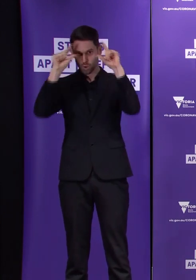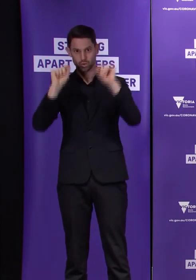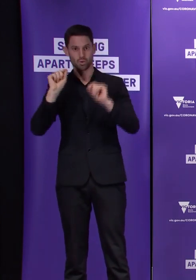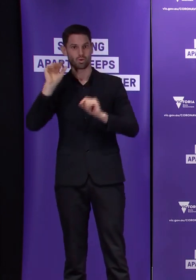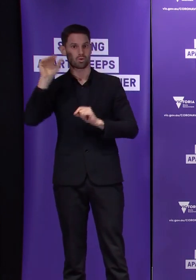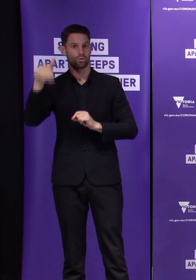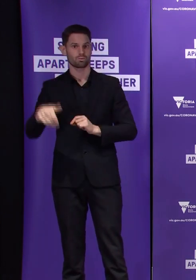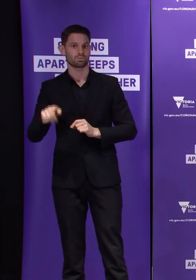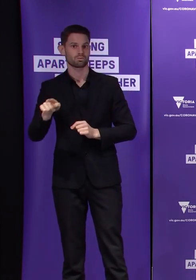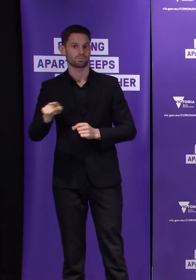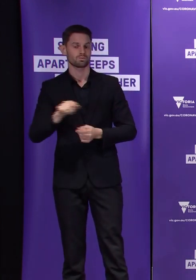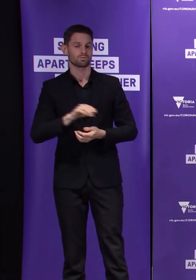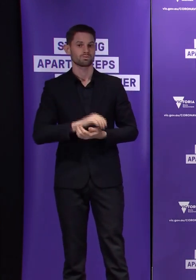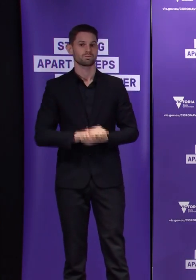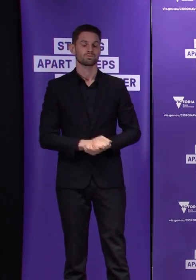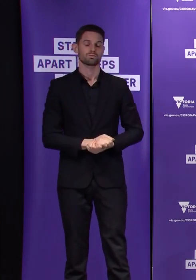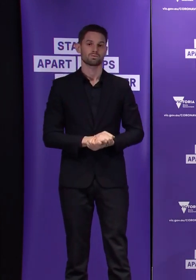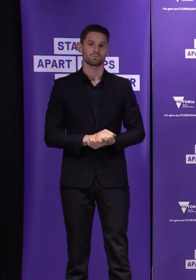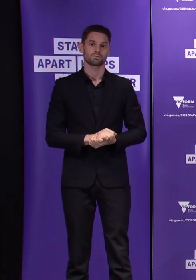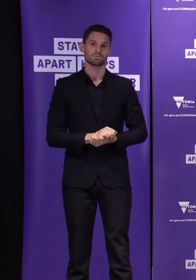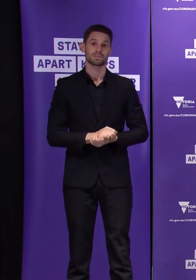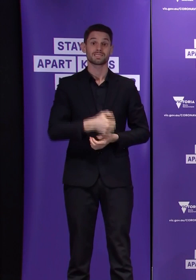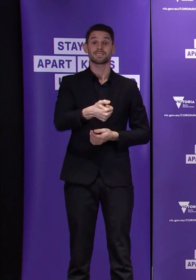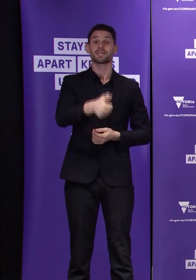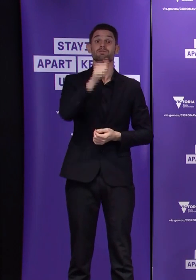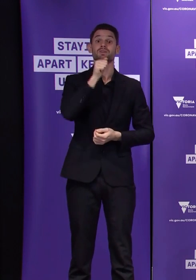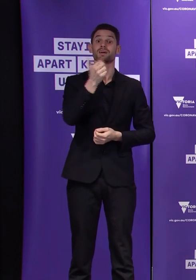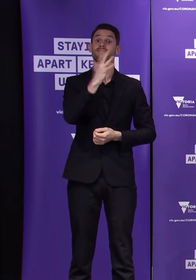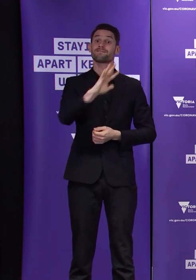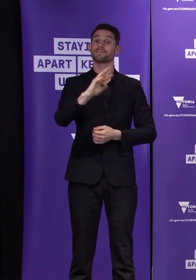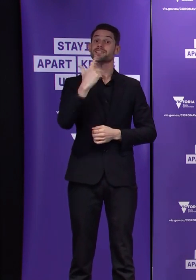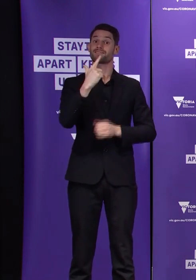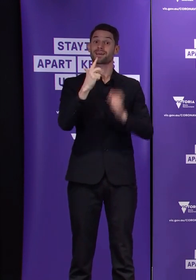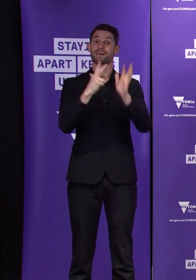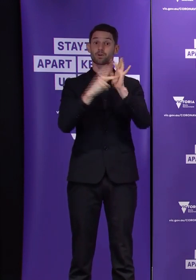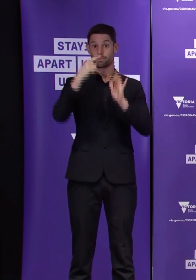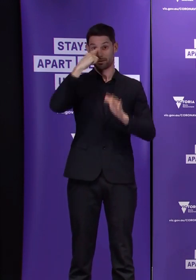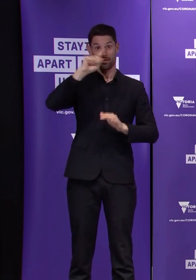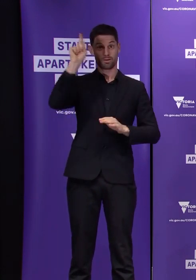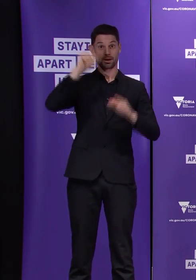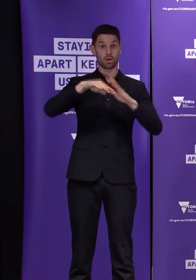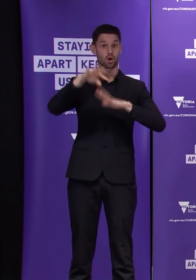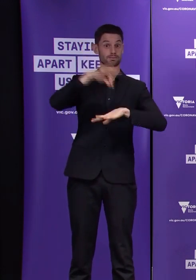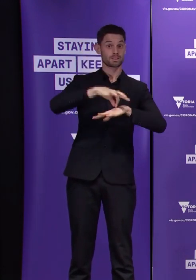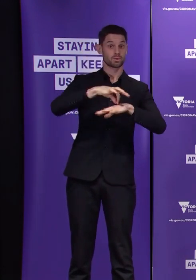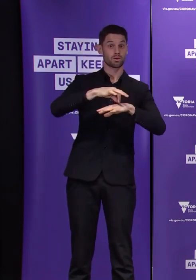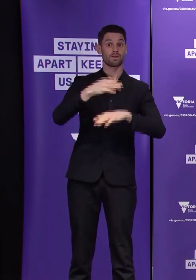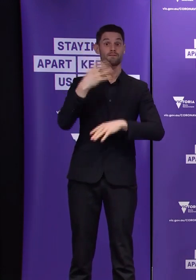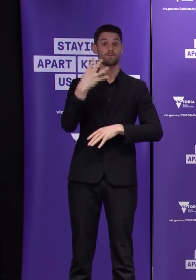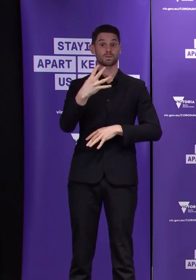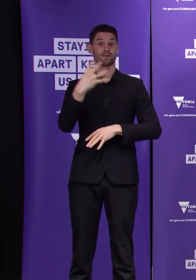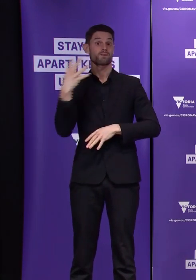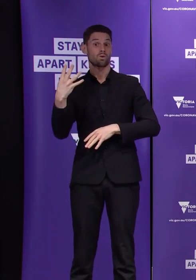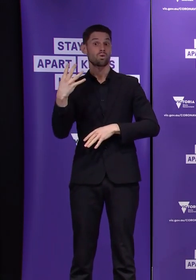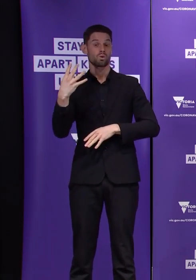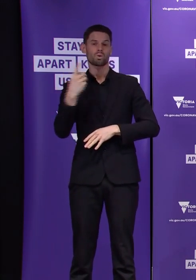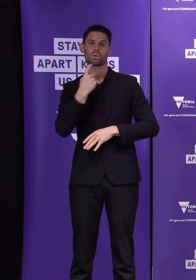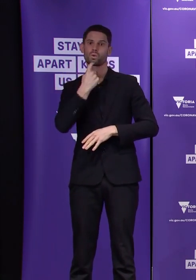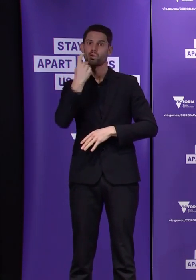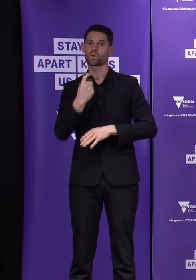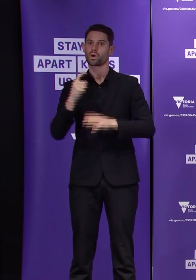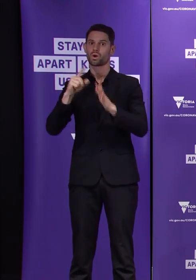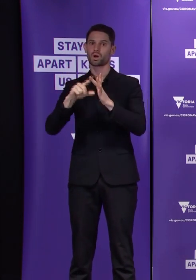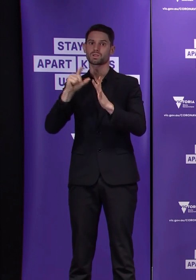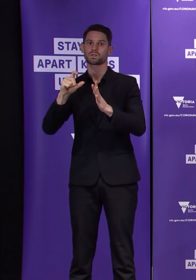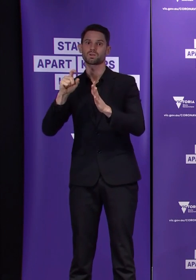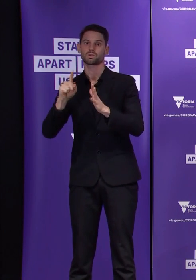outbreaks. There are 657 Victorians in hospital. 44 of those are receiving intensive